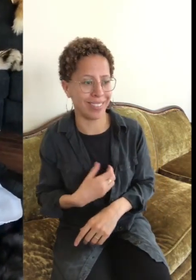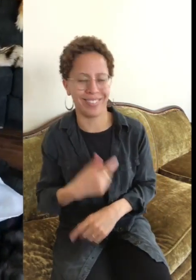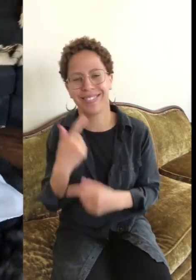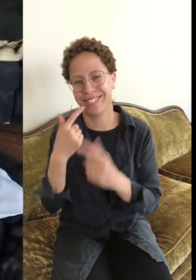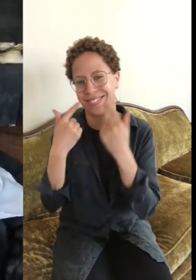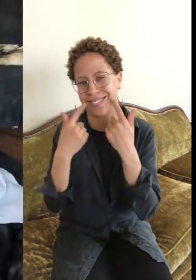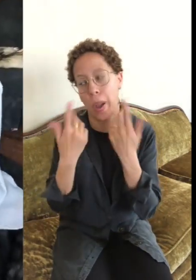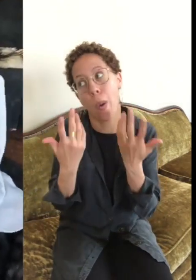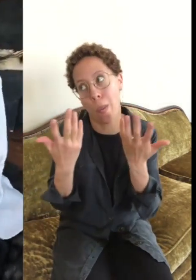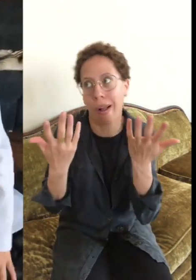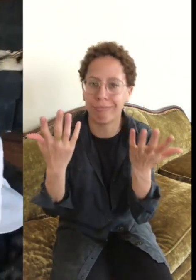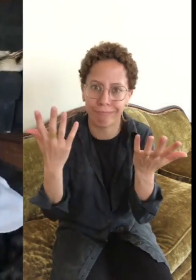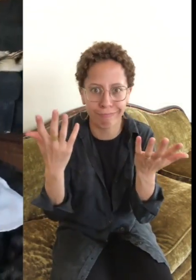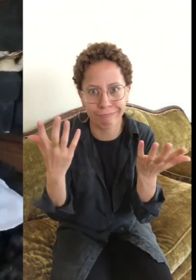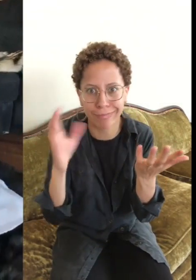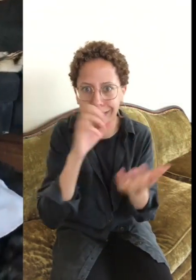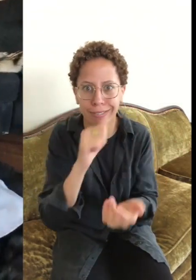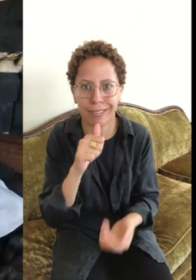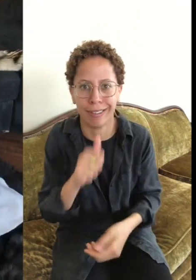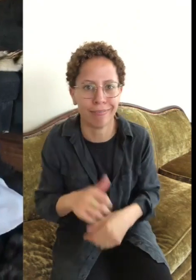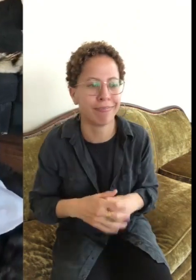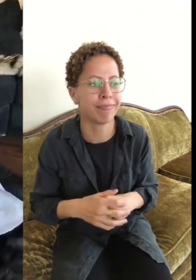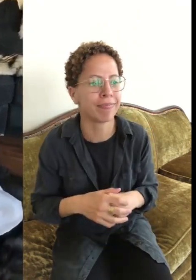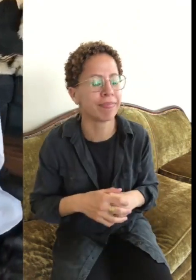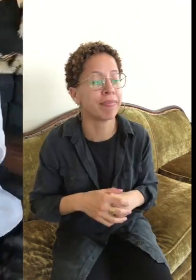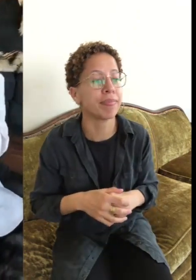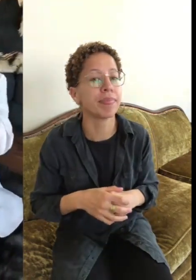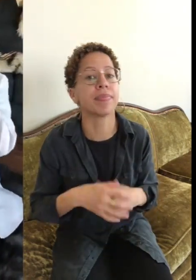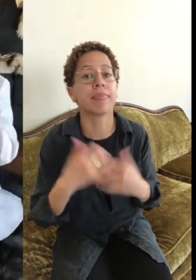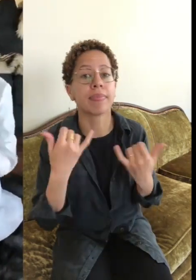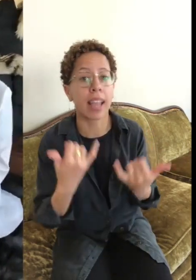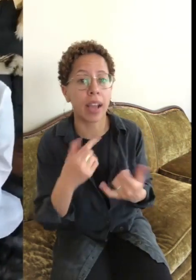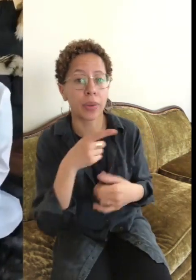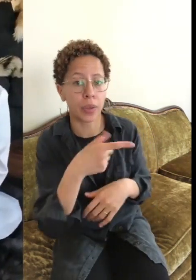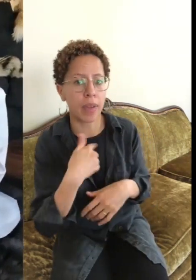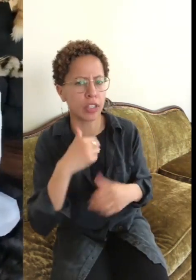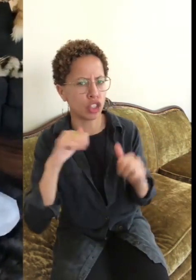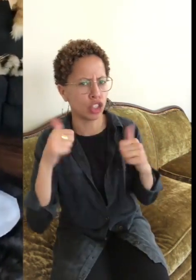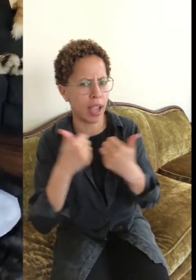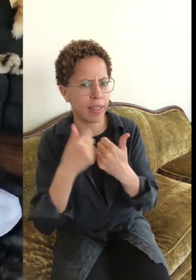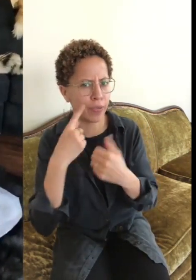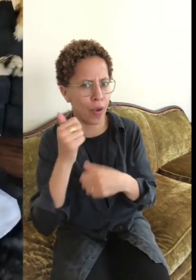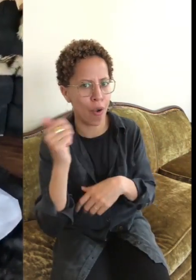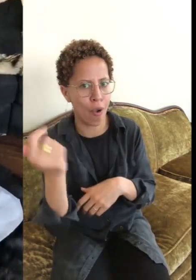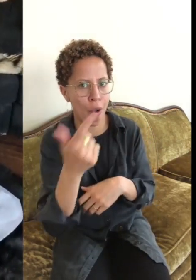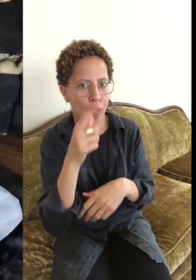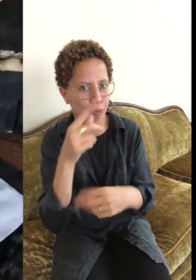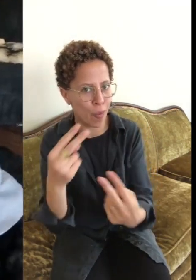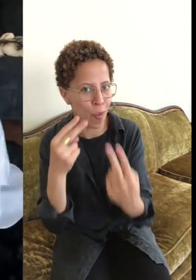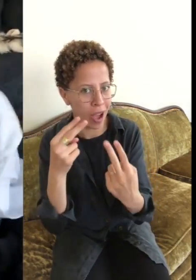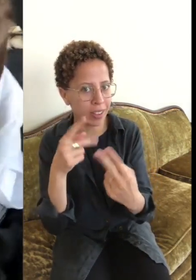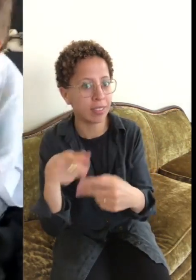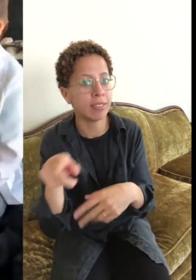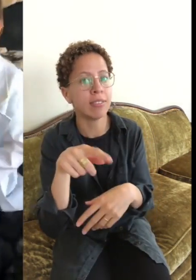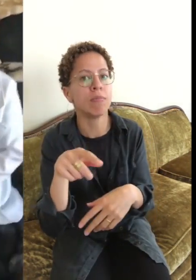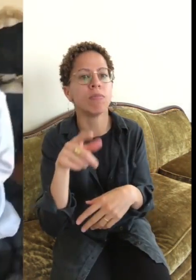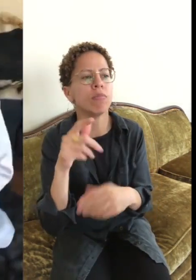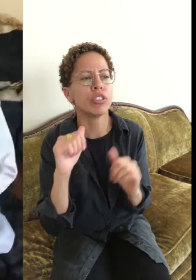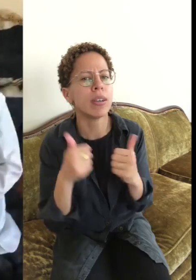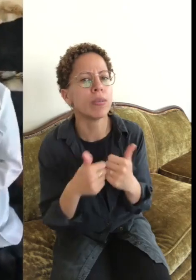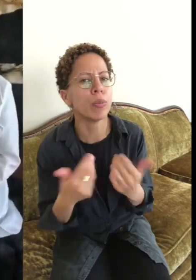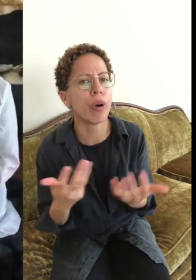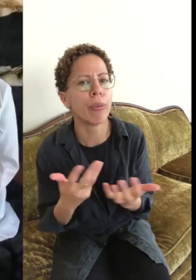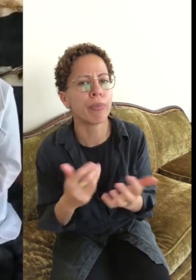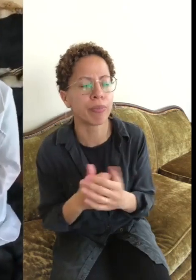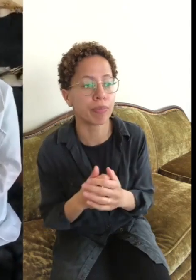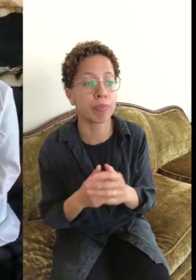Oh. Never mind then. Yeah. So, Simon, you have a challenge for everybody today. What is the